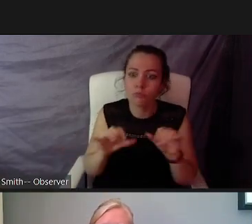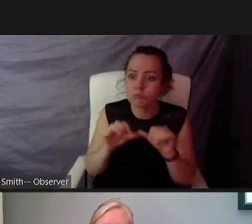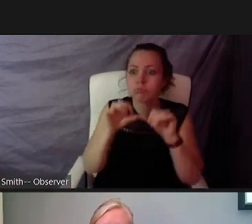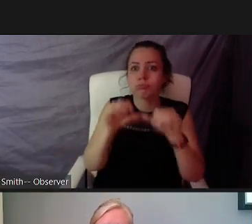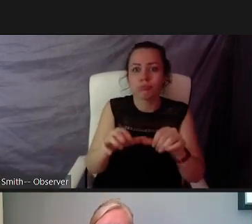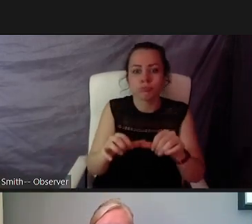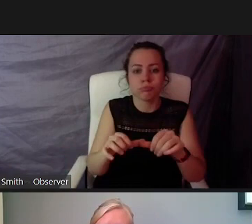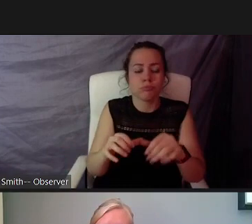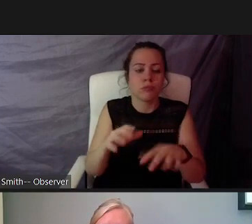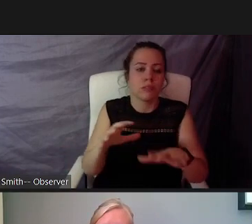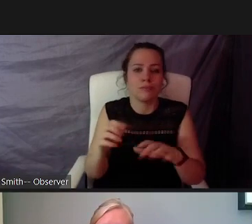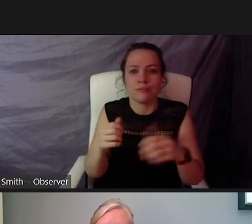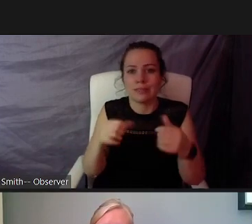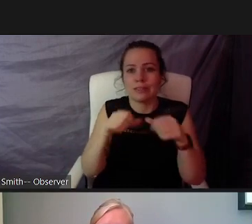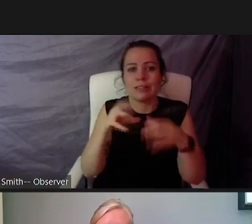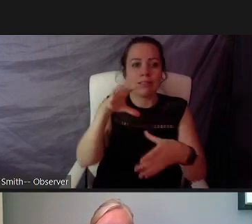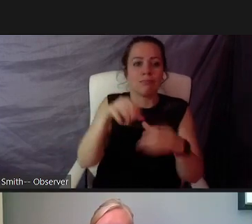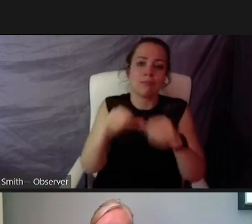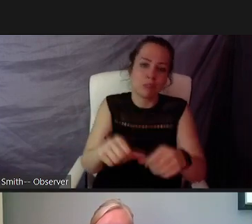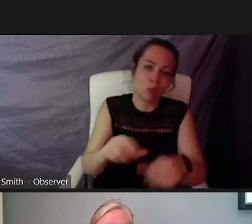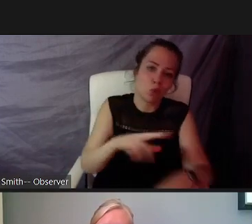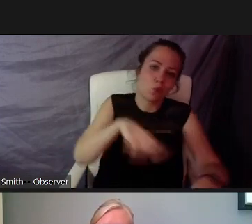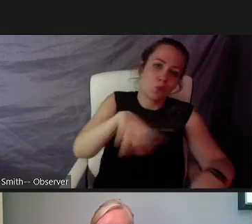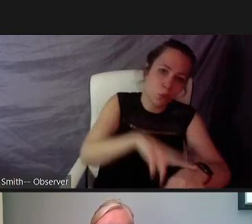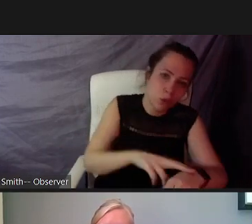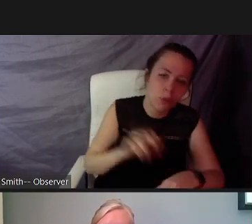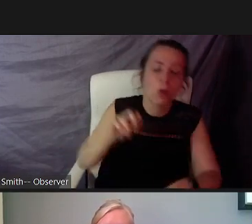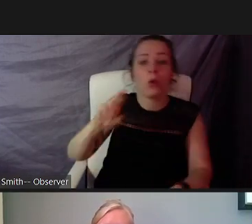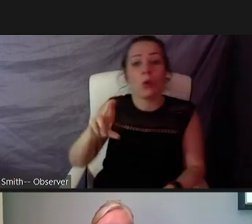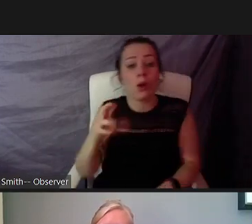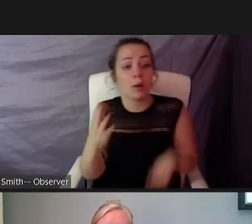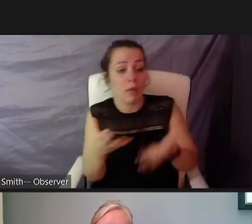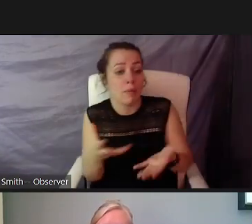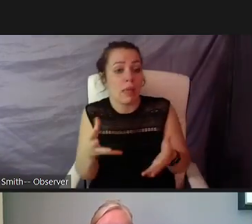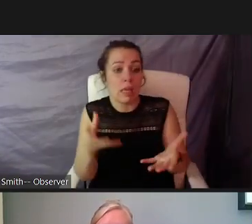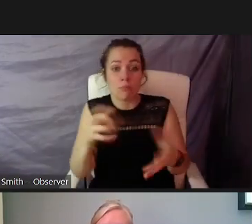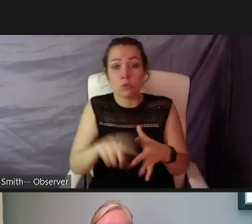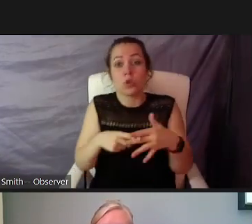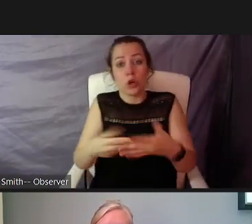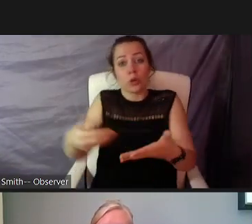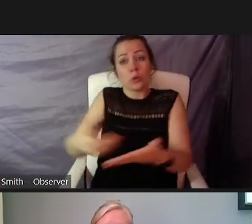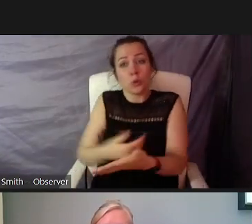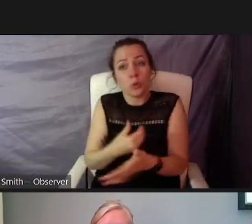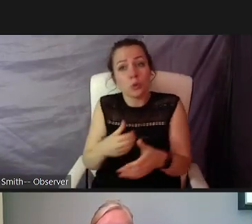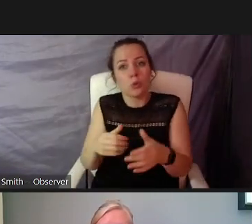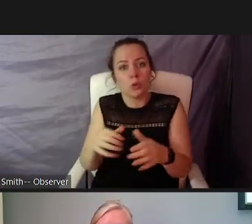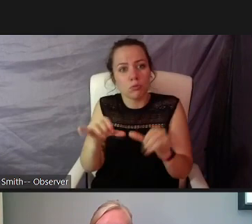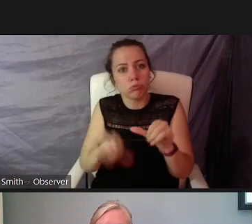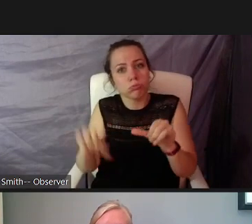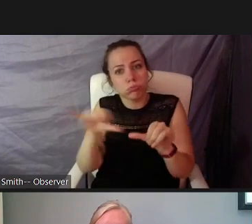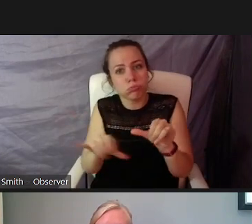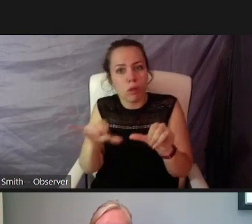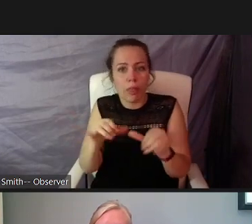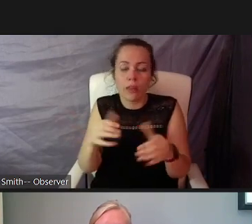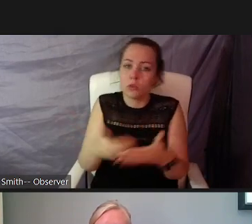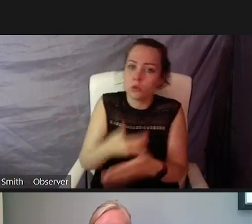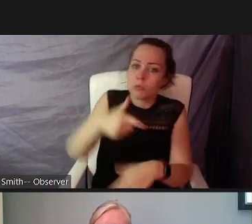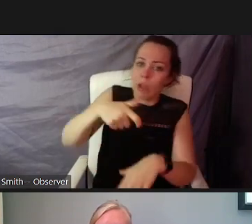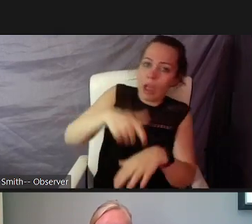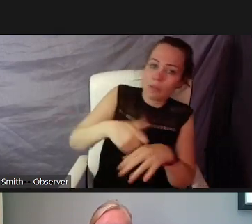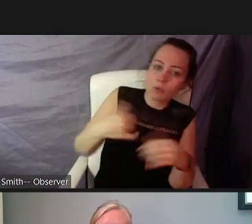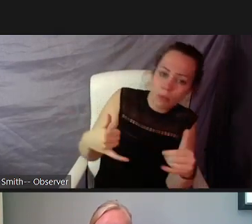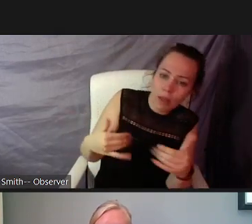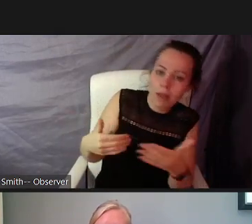that's not possible, to create new routines, which include times for playing and times for learning, if that's possible.